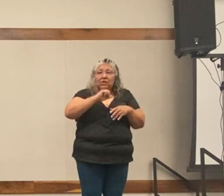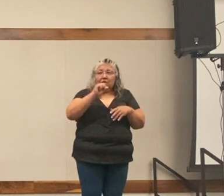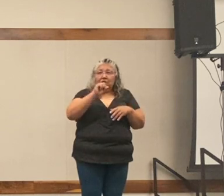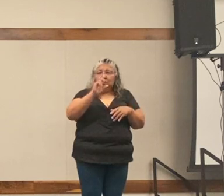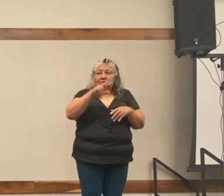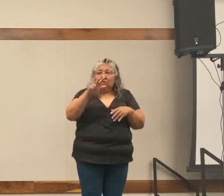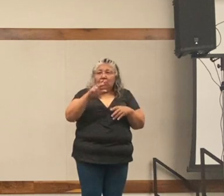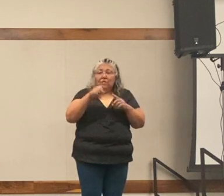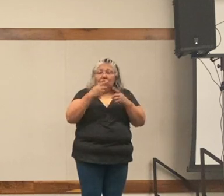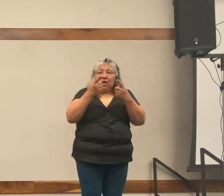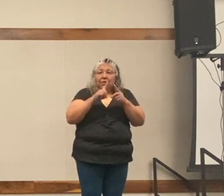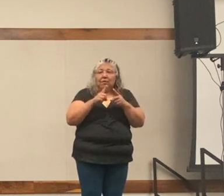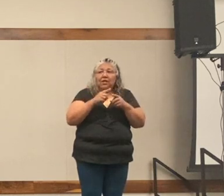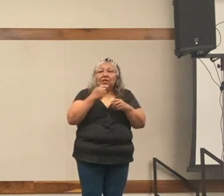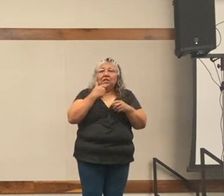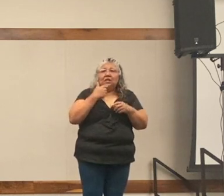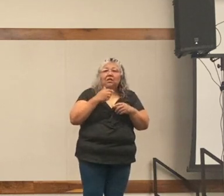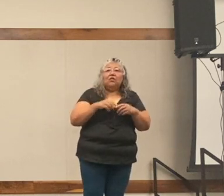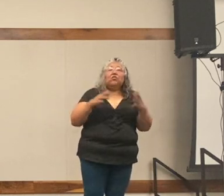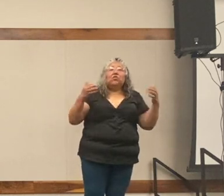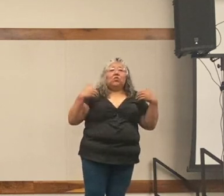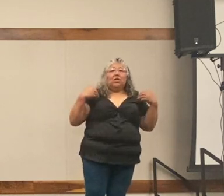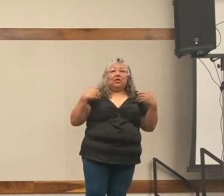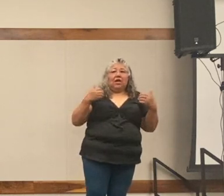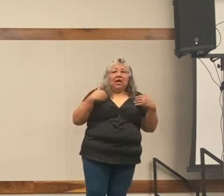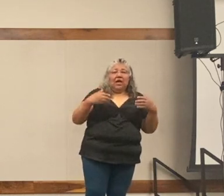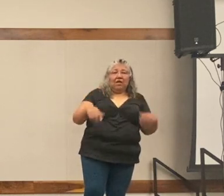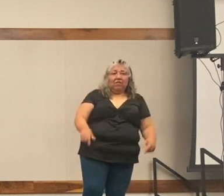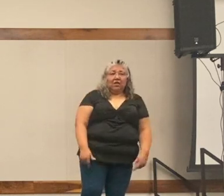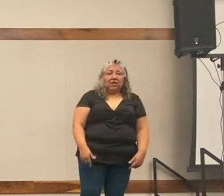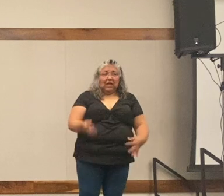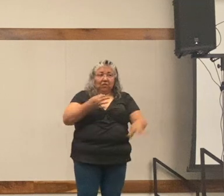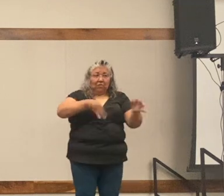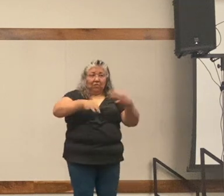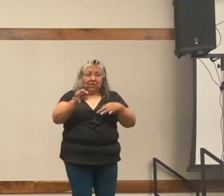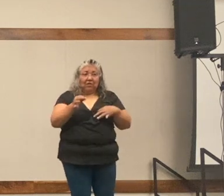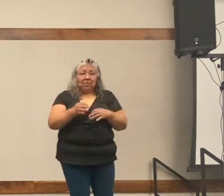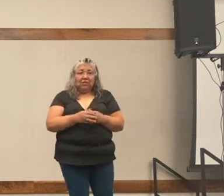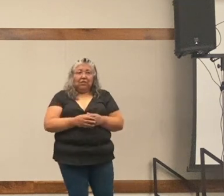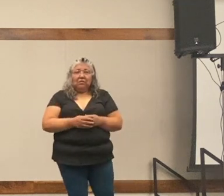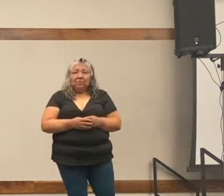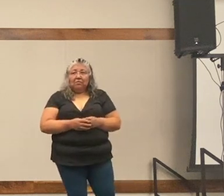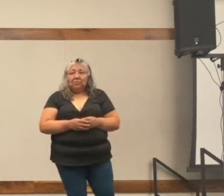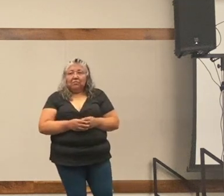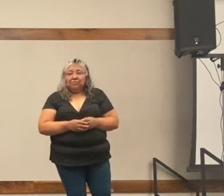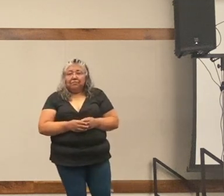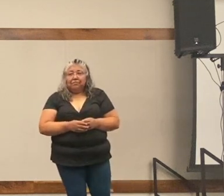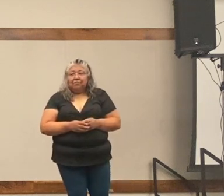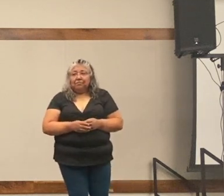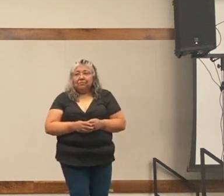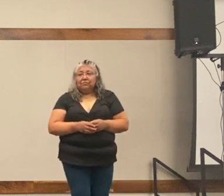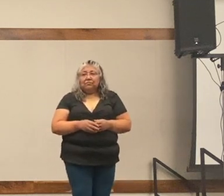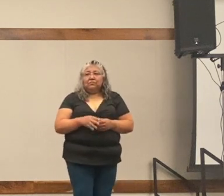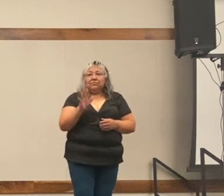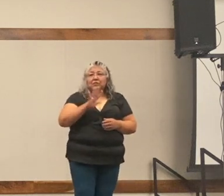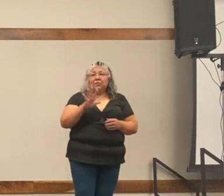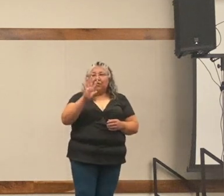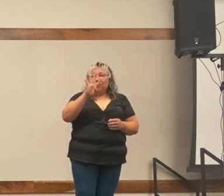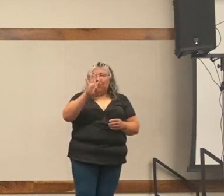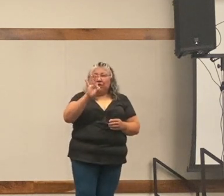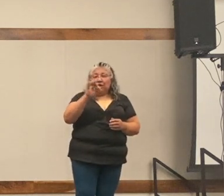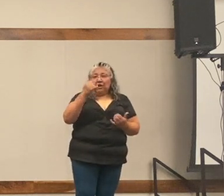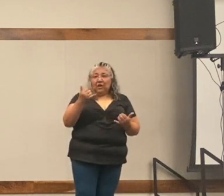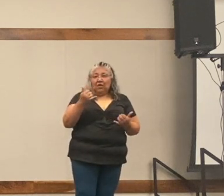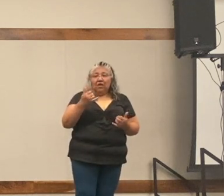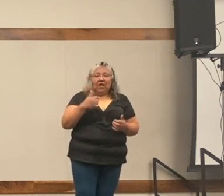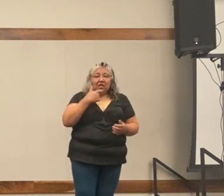that accident happened. They told him he was too young to get knee replacement surgery. He's like 49 now, so I